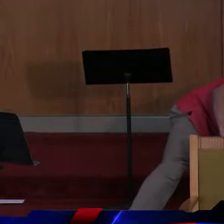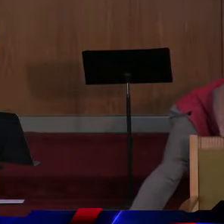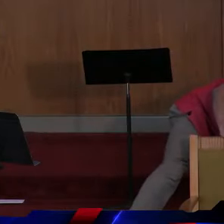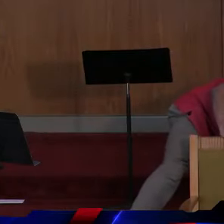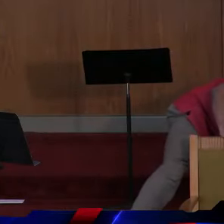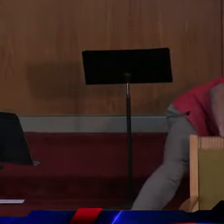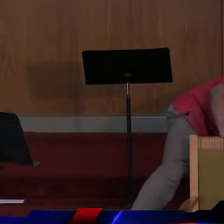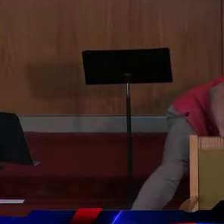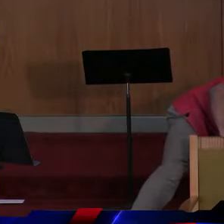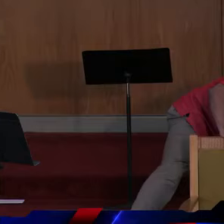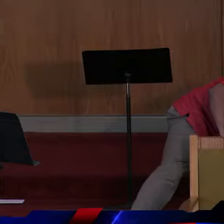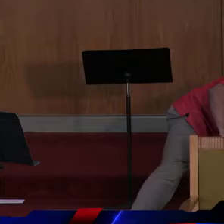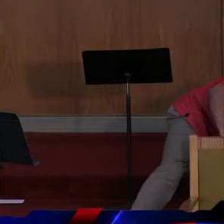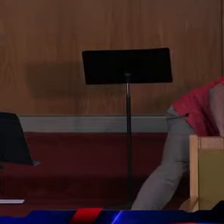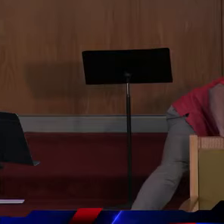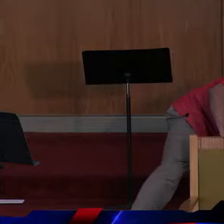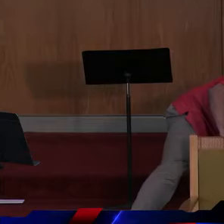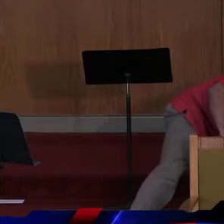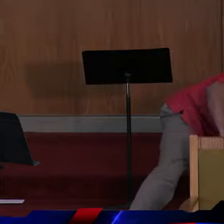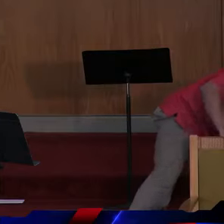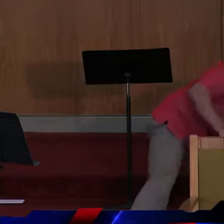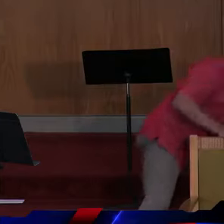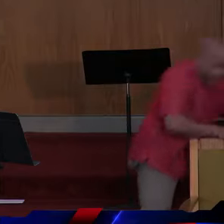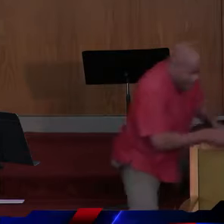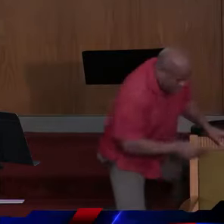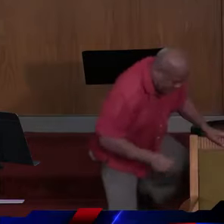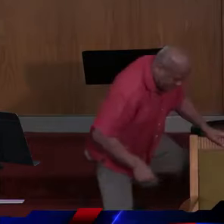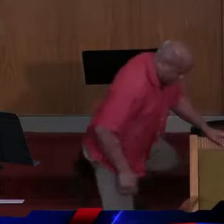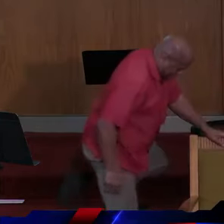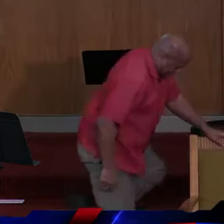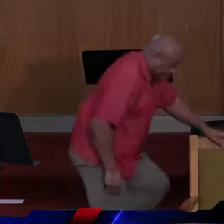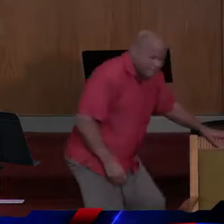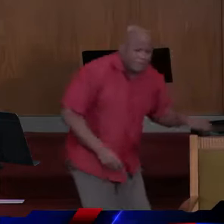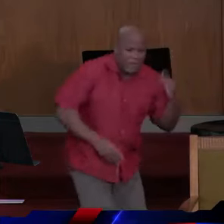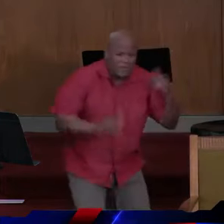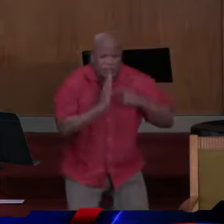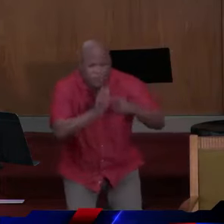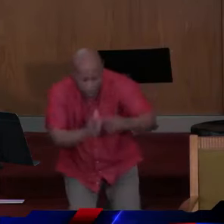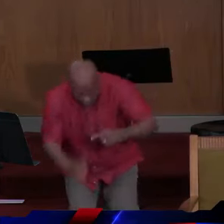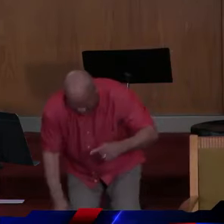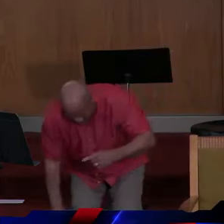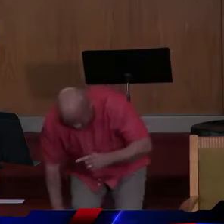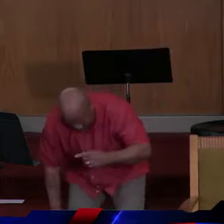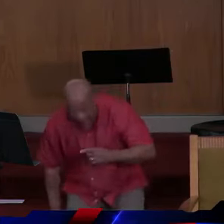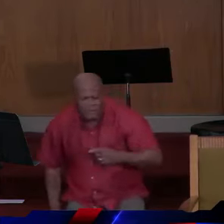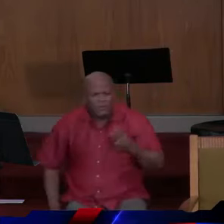Well, you ought to say amen. He's a keeping God.